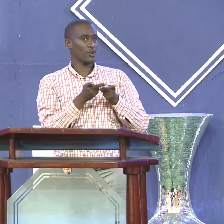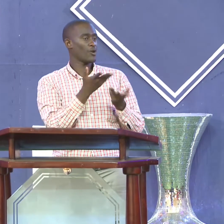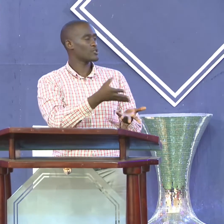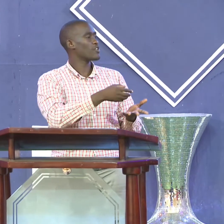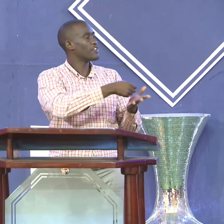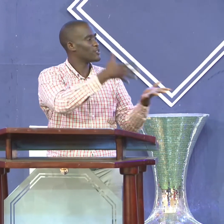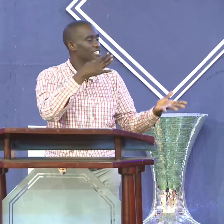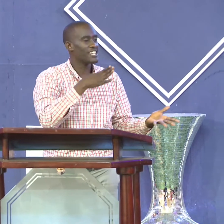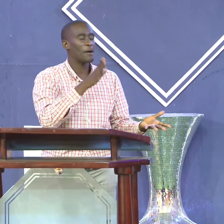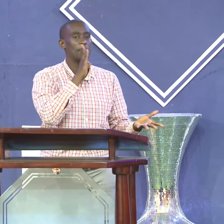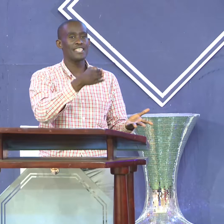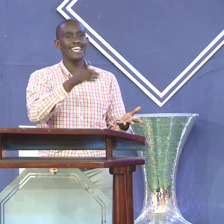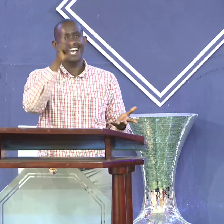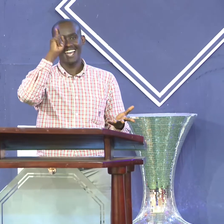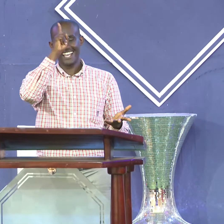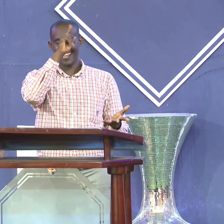treasure. To be the king of